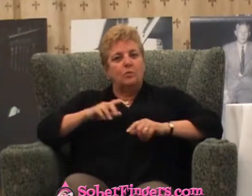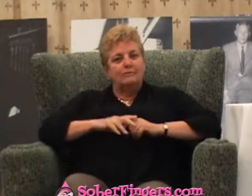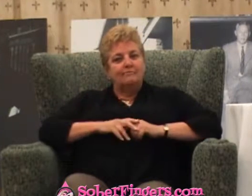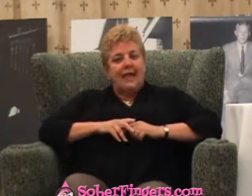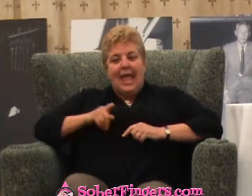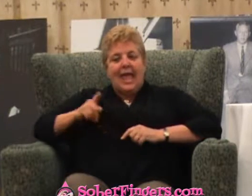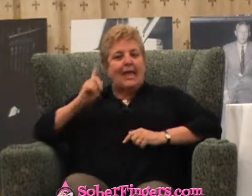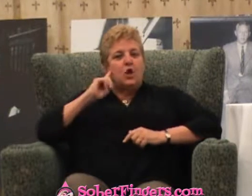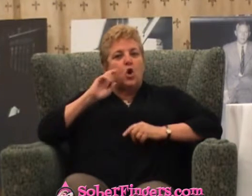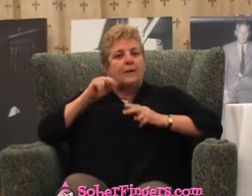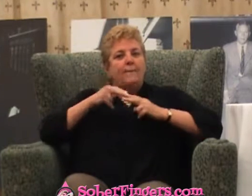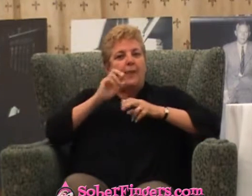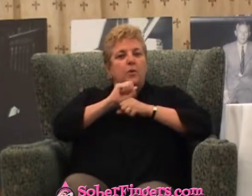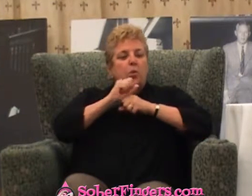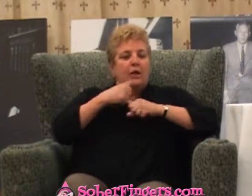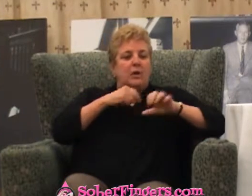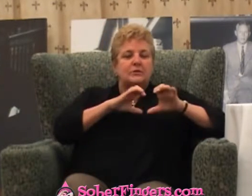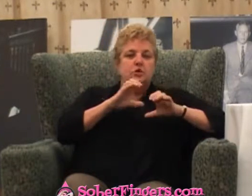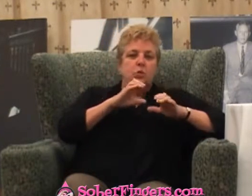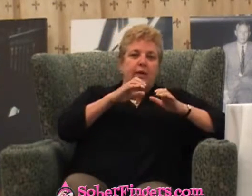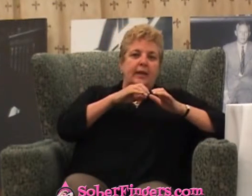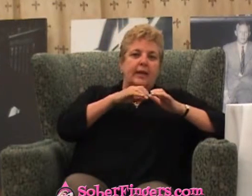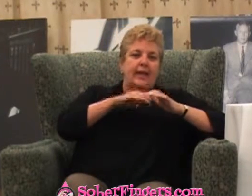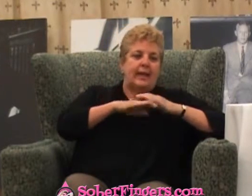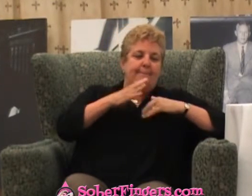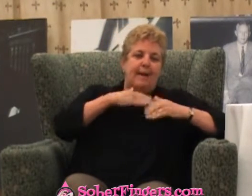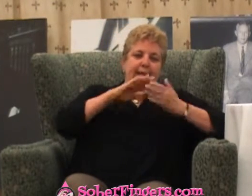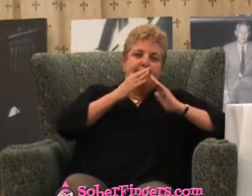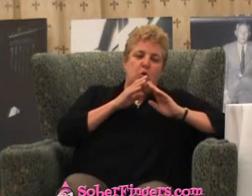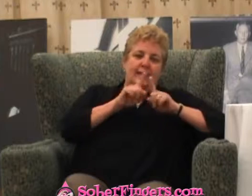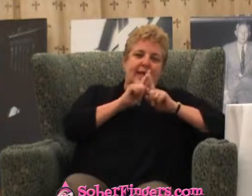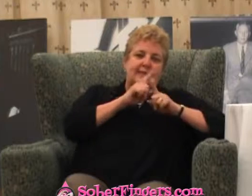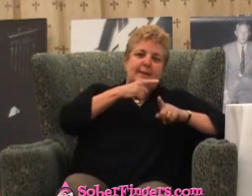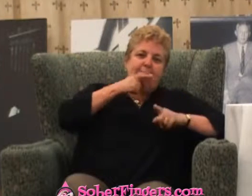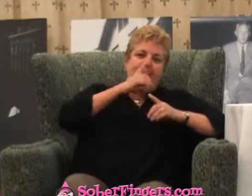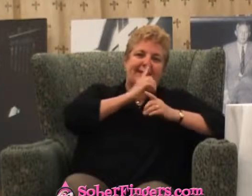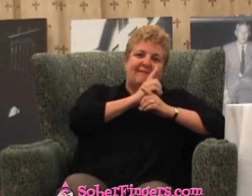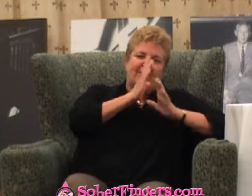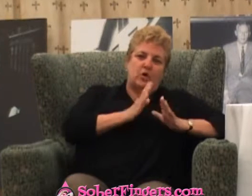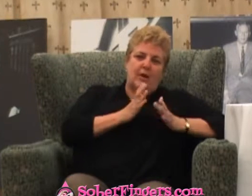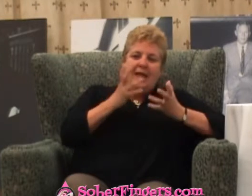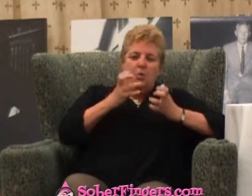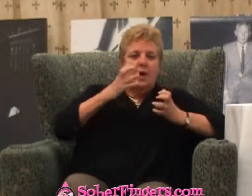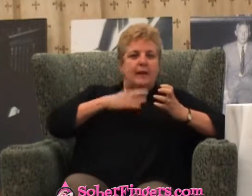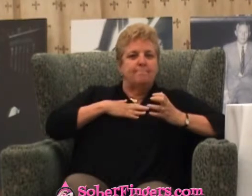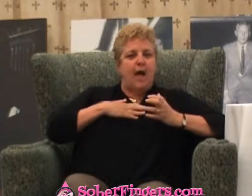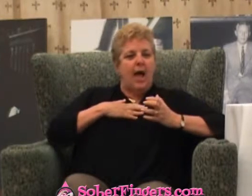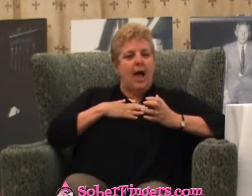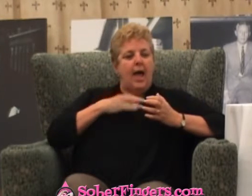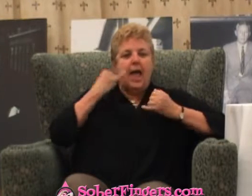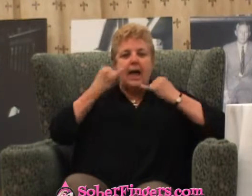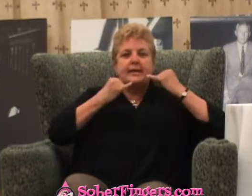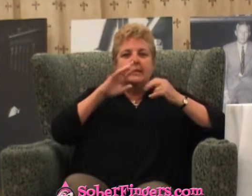the work I was doing in my community as a public defender, and they wanted my input on a federal crime bill they were putting